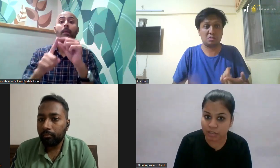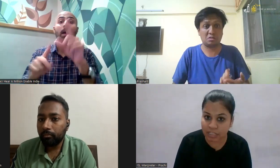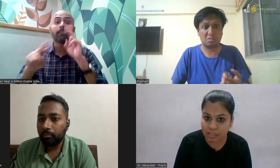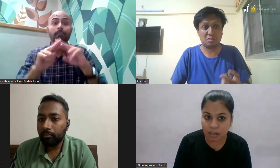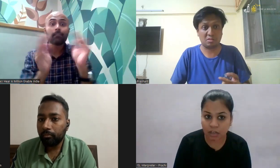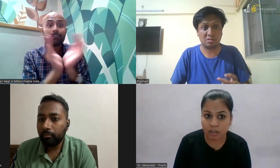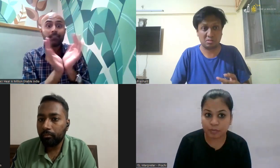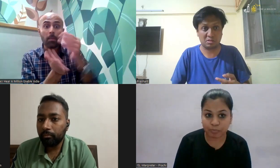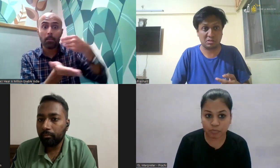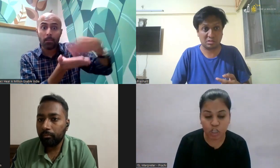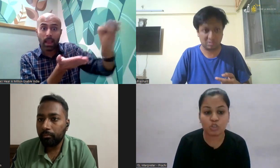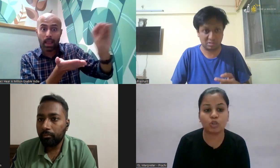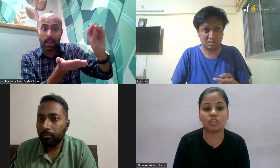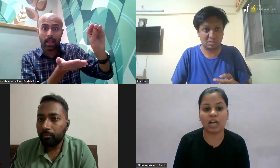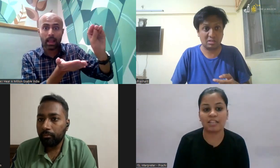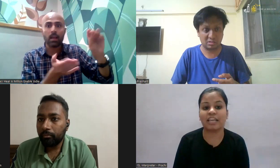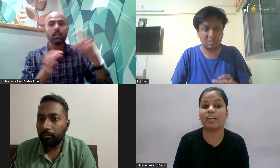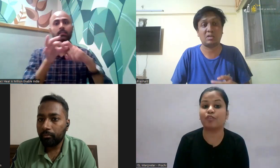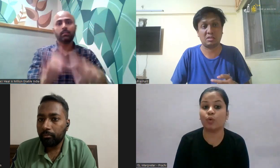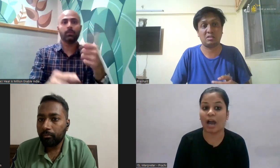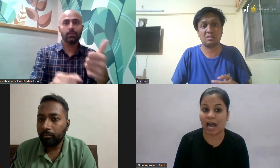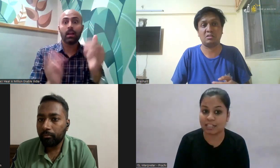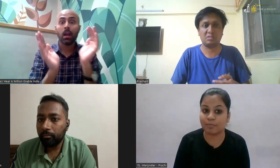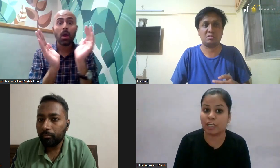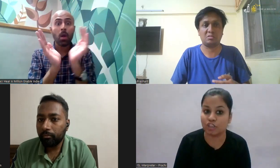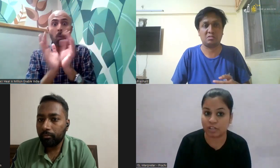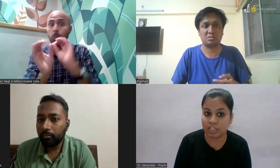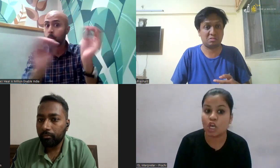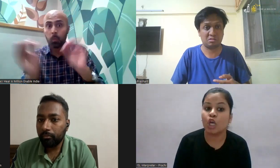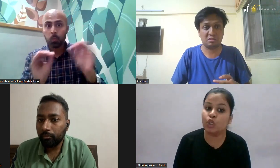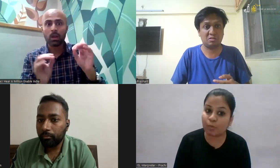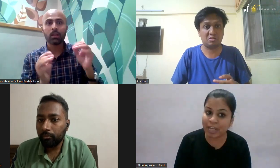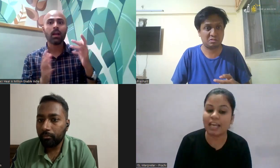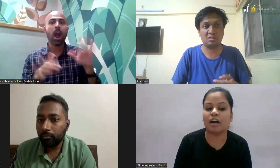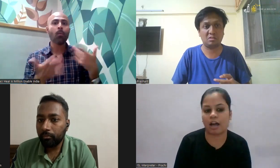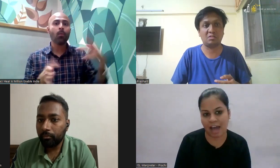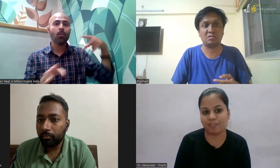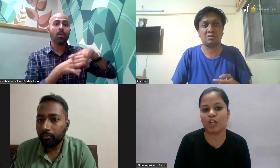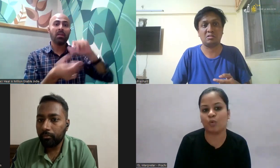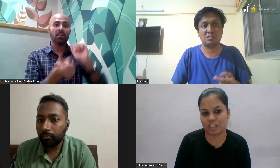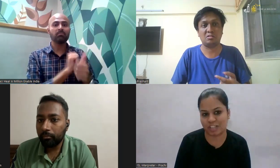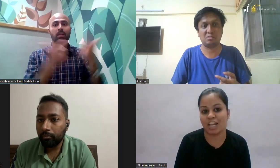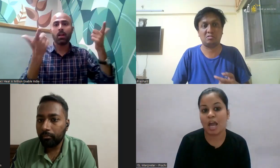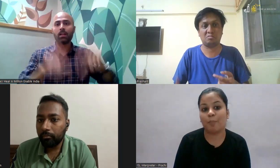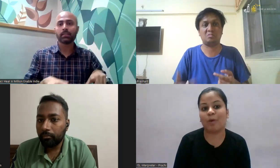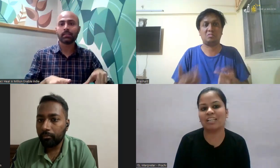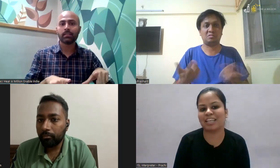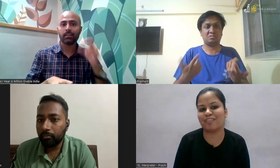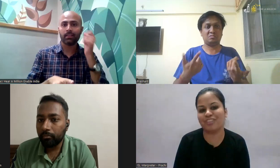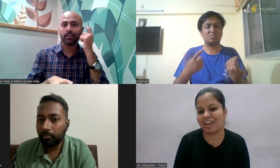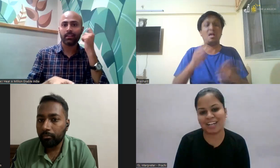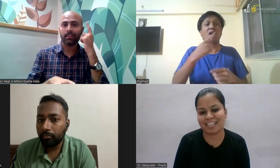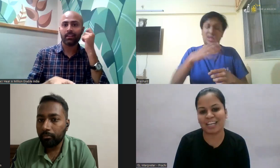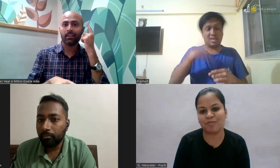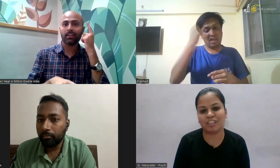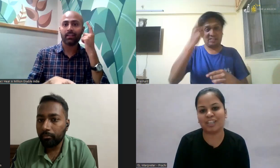any insurance? So Tushar is saying if you had some insurance, you may have the question. But